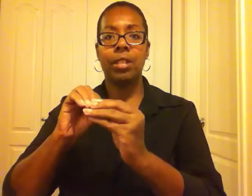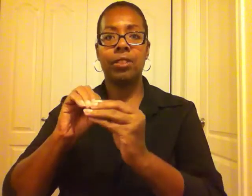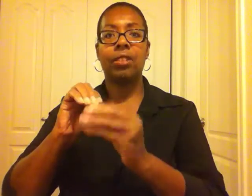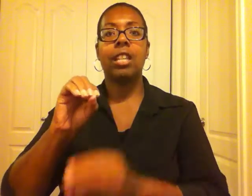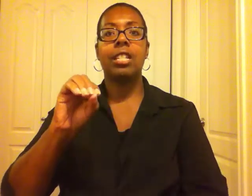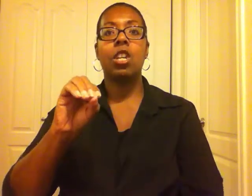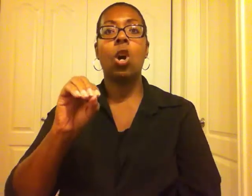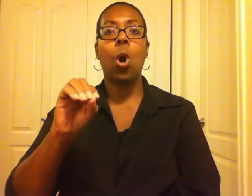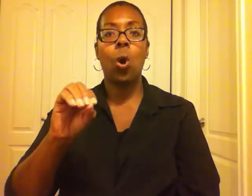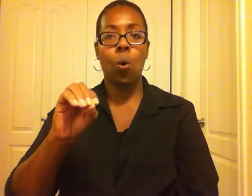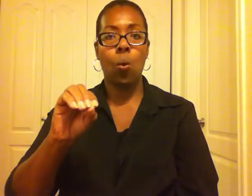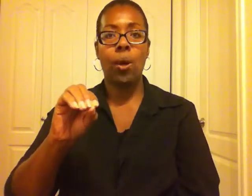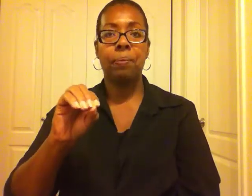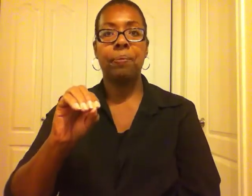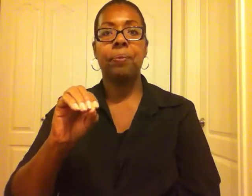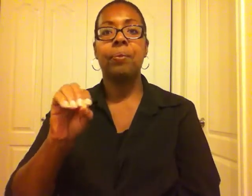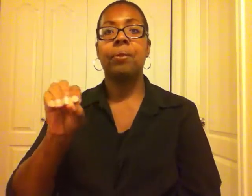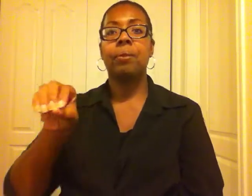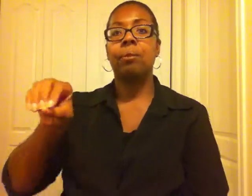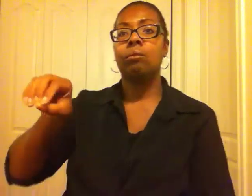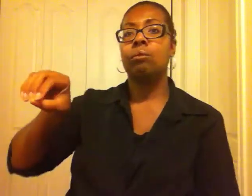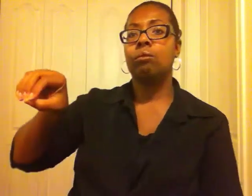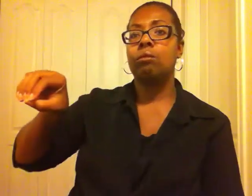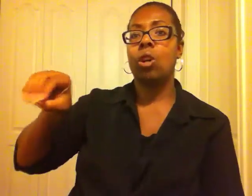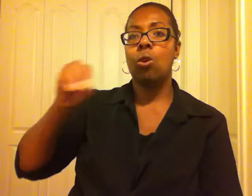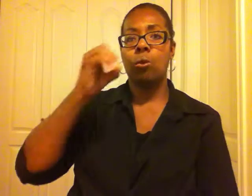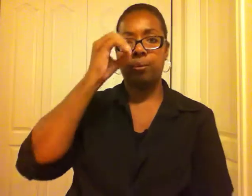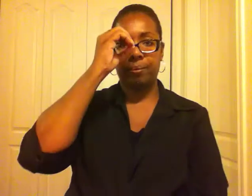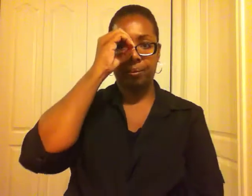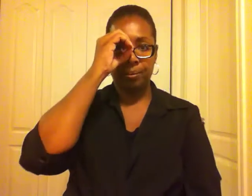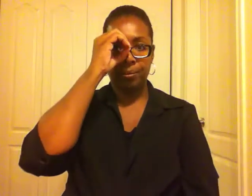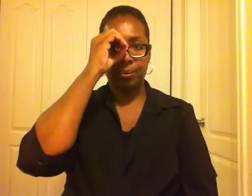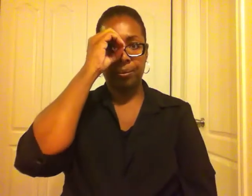and that's an O. O.